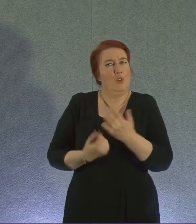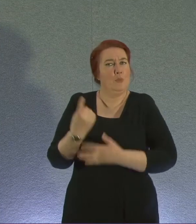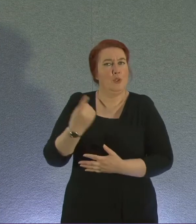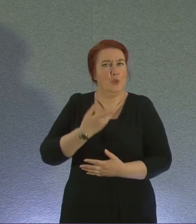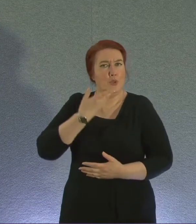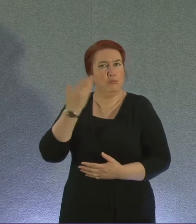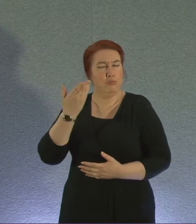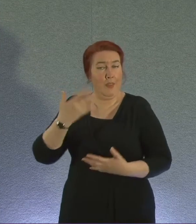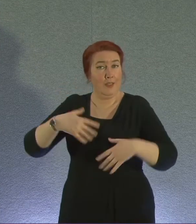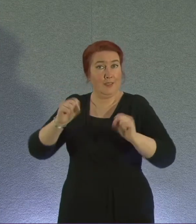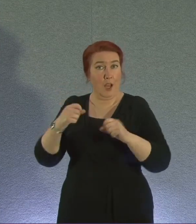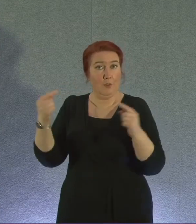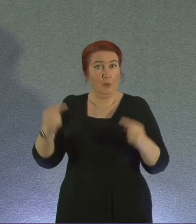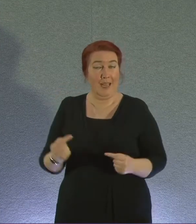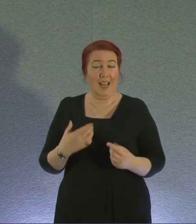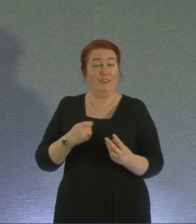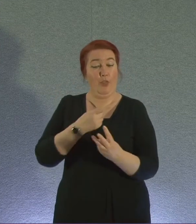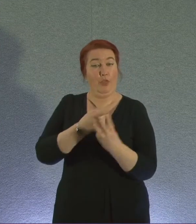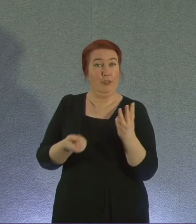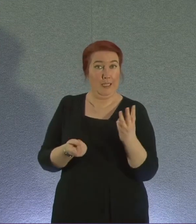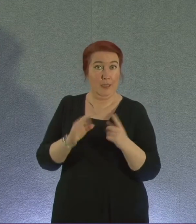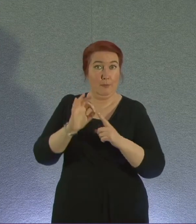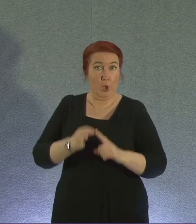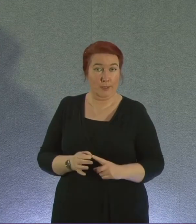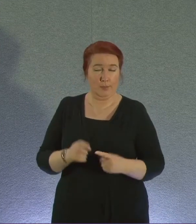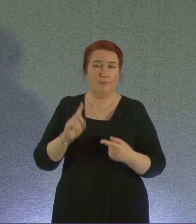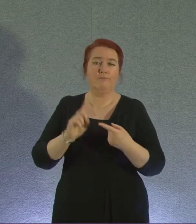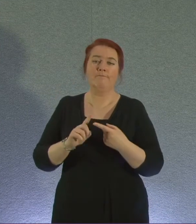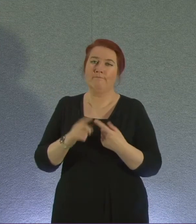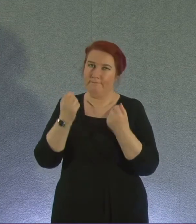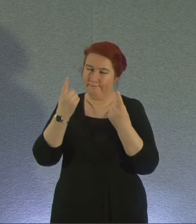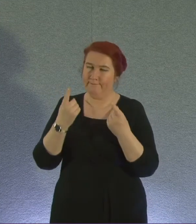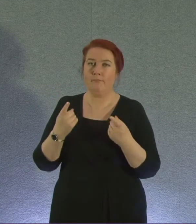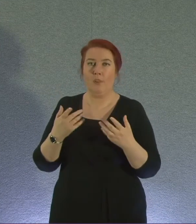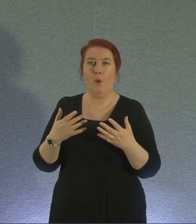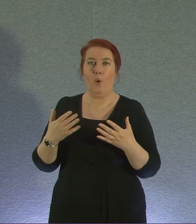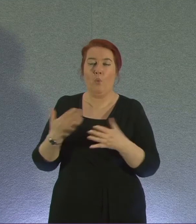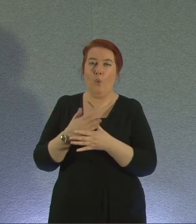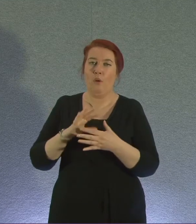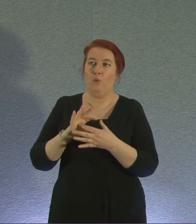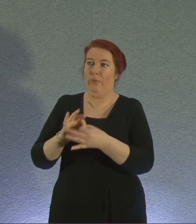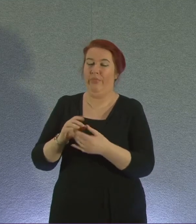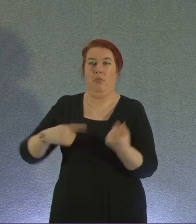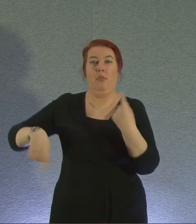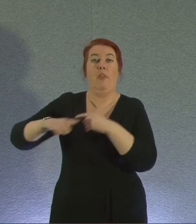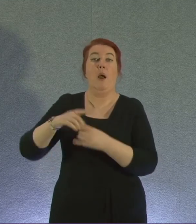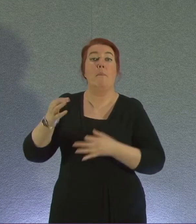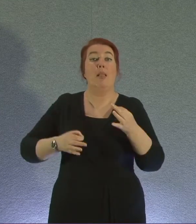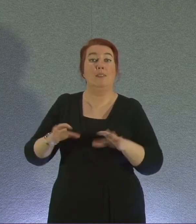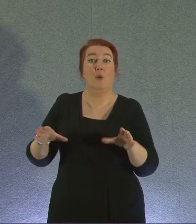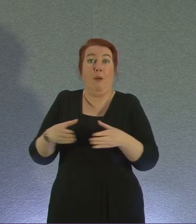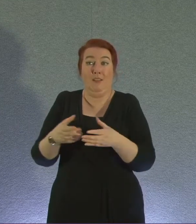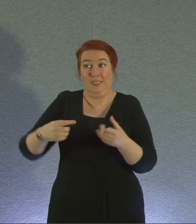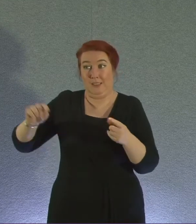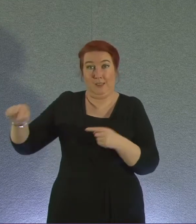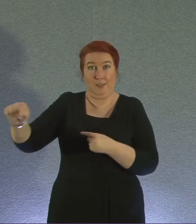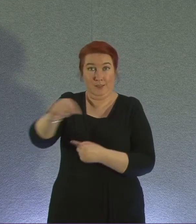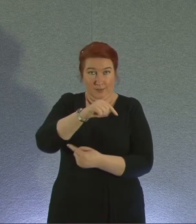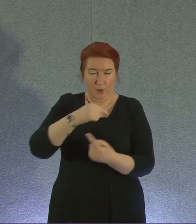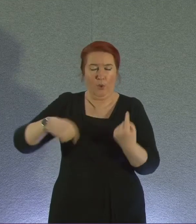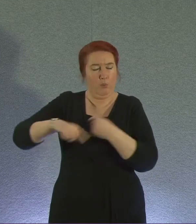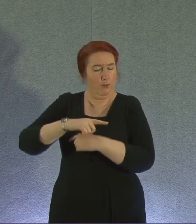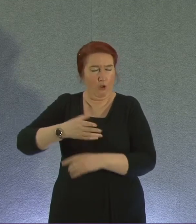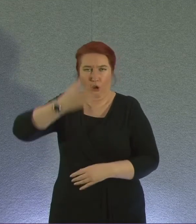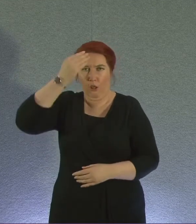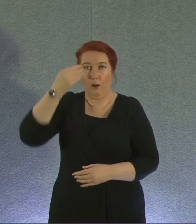so I want to make just 3 points. One is, I take the point about working across parties. In a sense, we have all learned from that. I have, in the past,